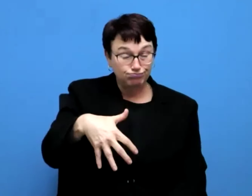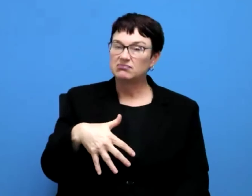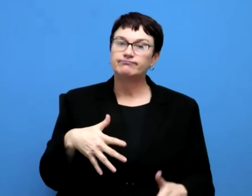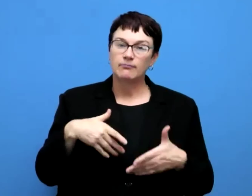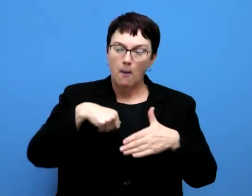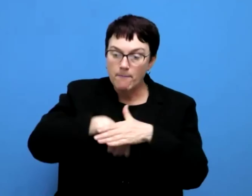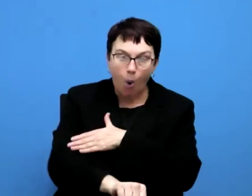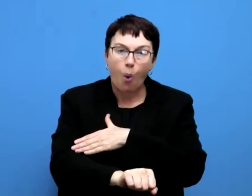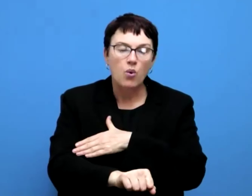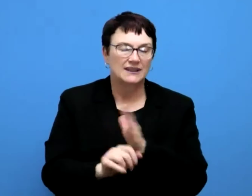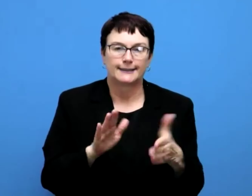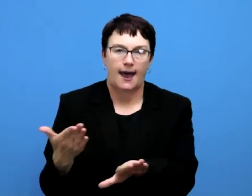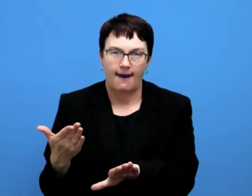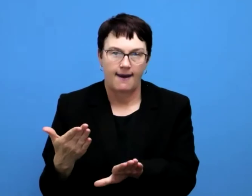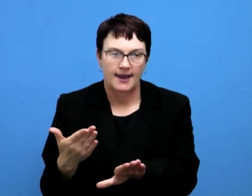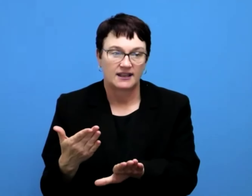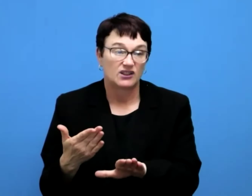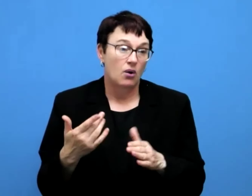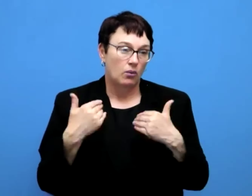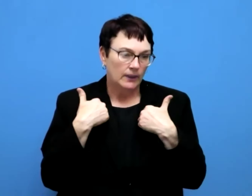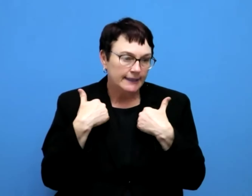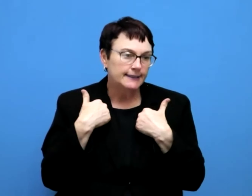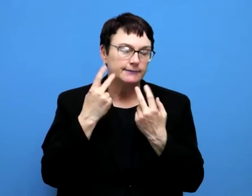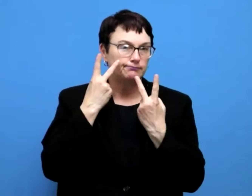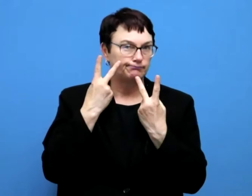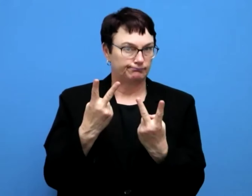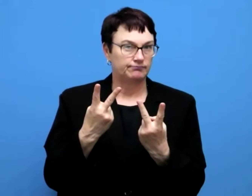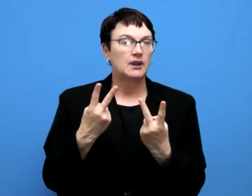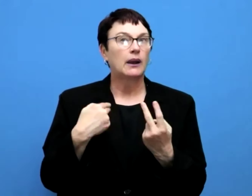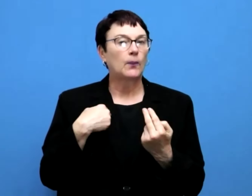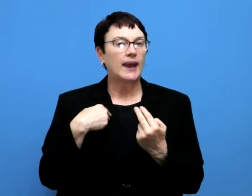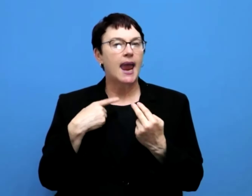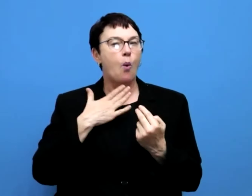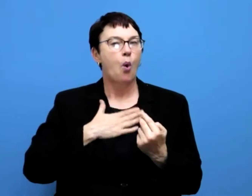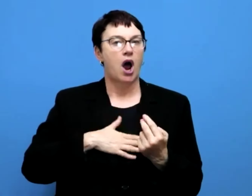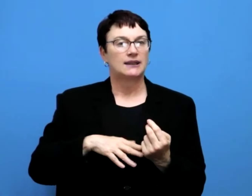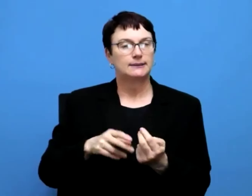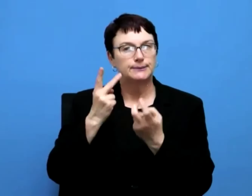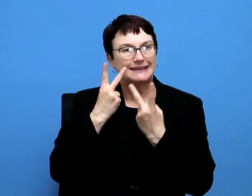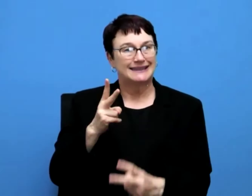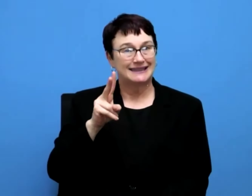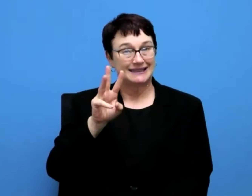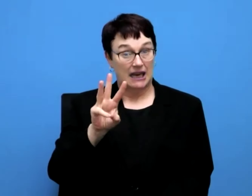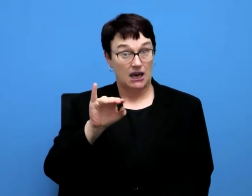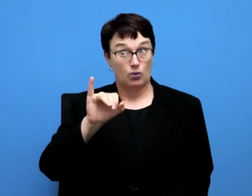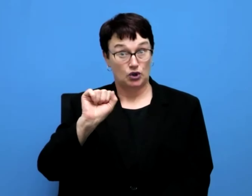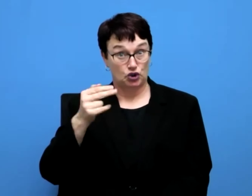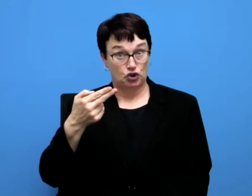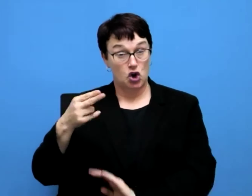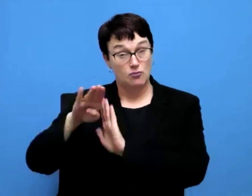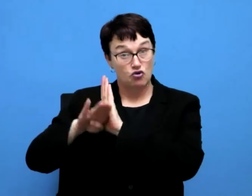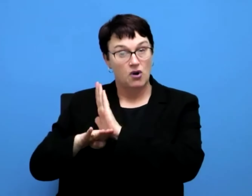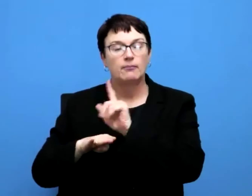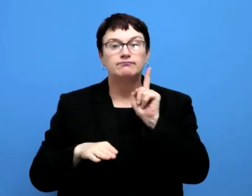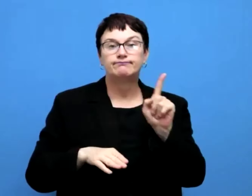integrate sexual reproductive health and rights into universal health coverage. But WISH fundamentally is about equity and dignity